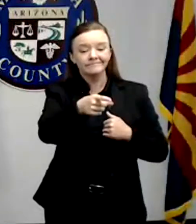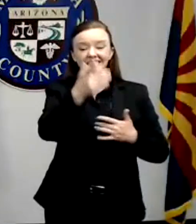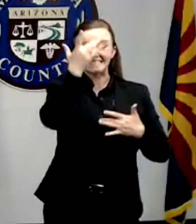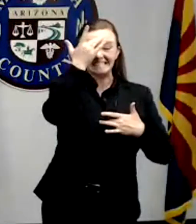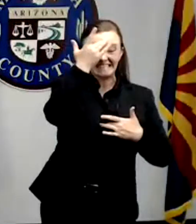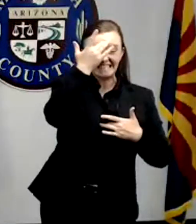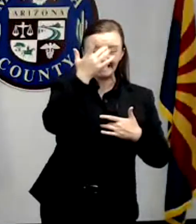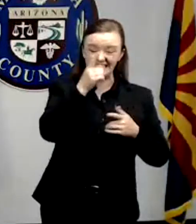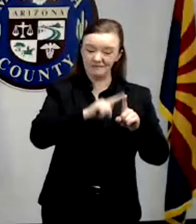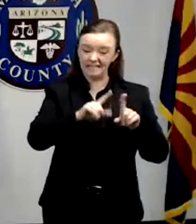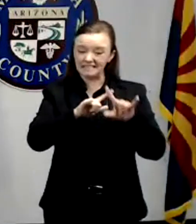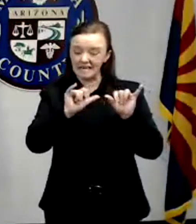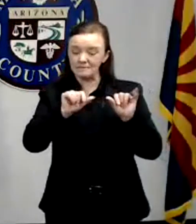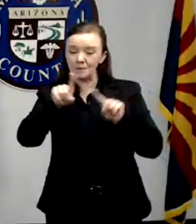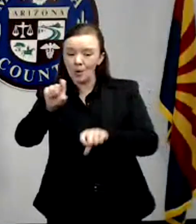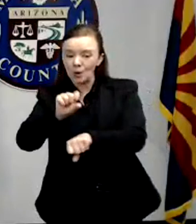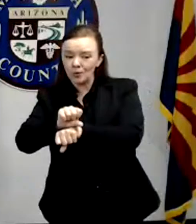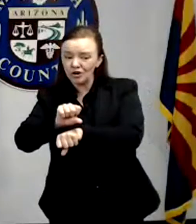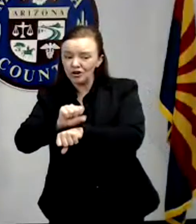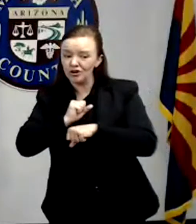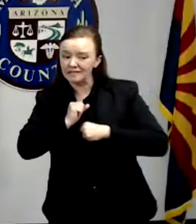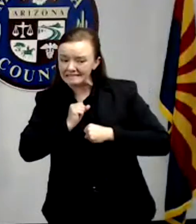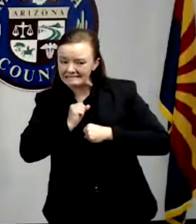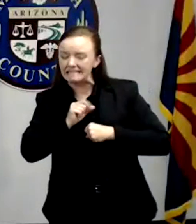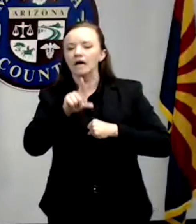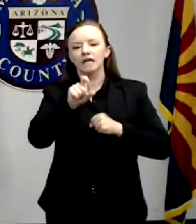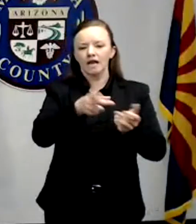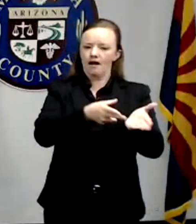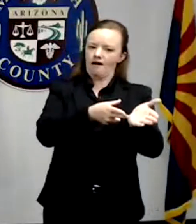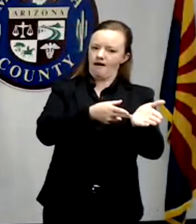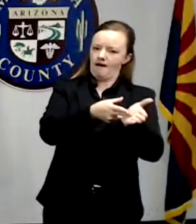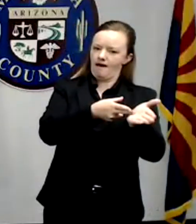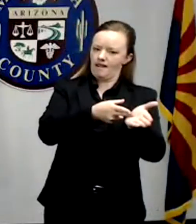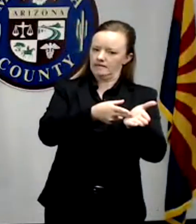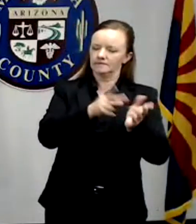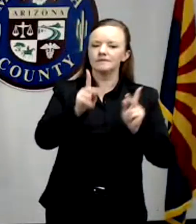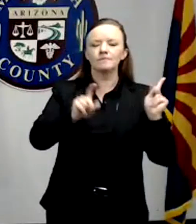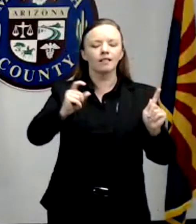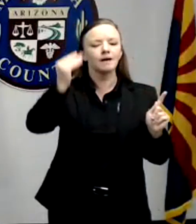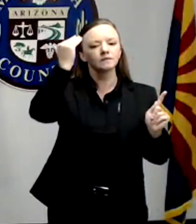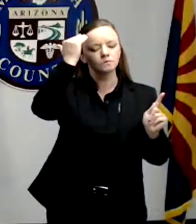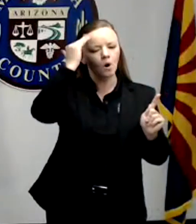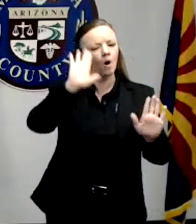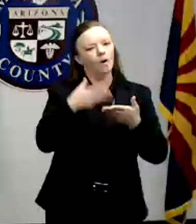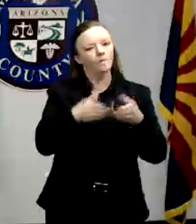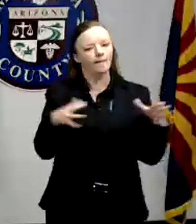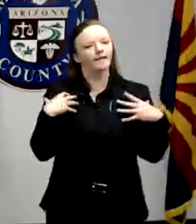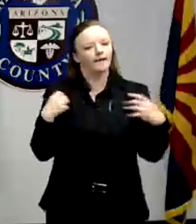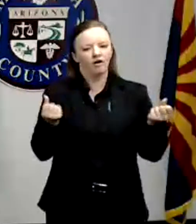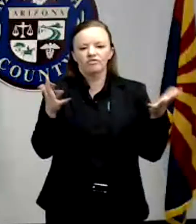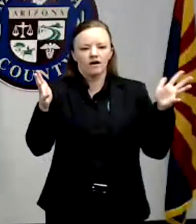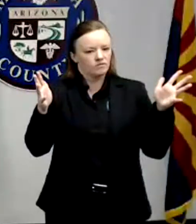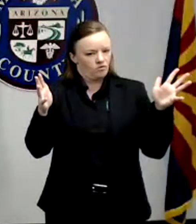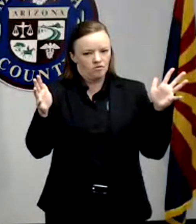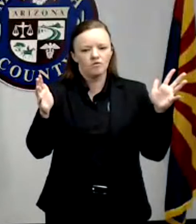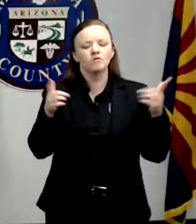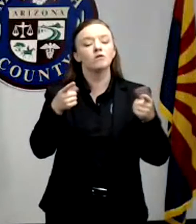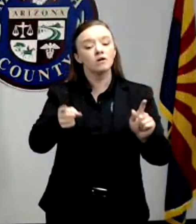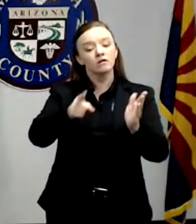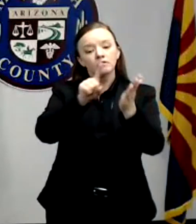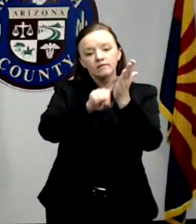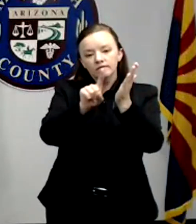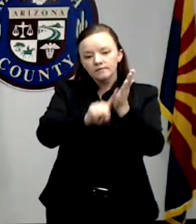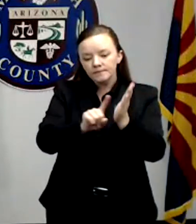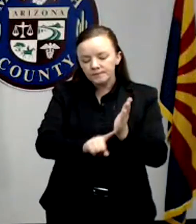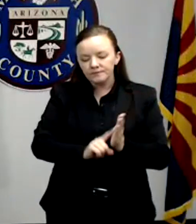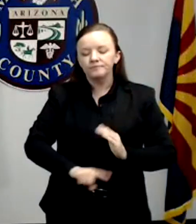were ill? It's important that they get truthful answers and that people know that they are not. So during the interview, the